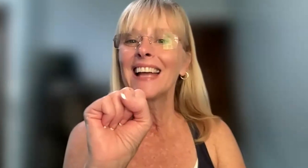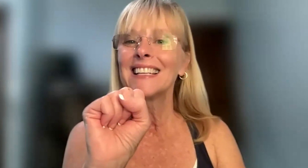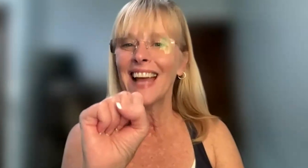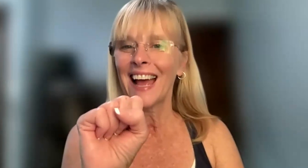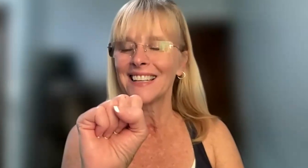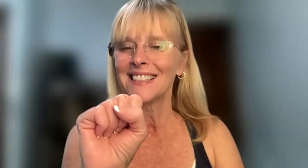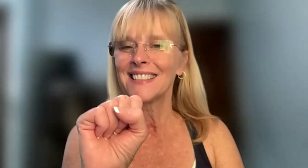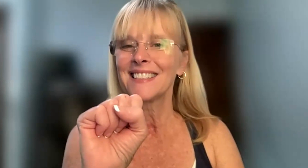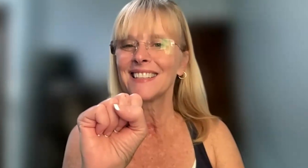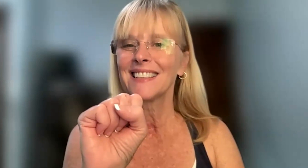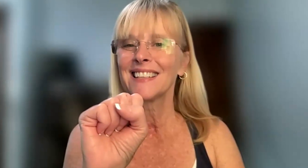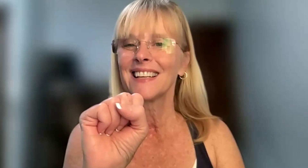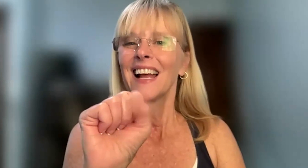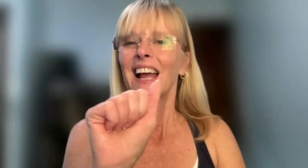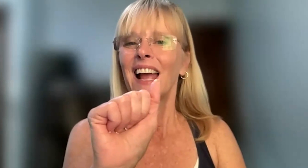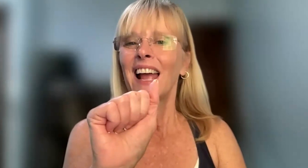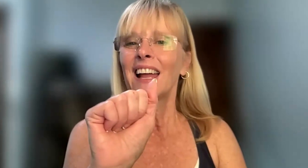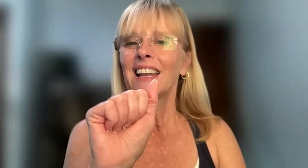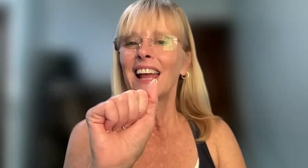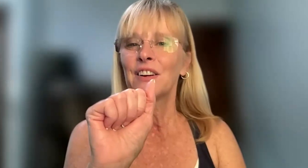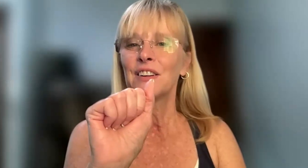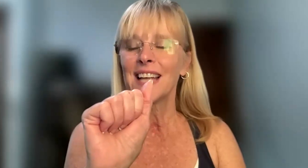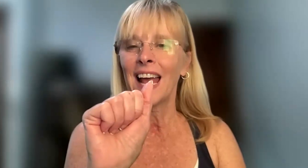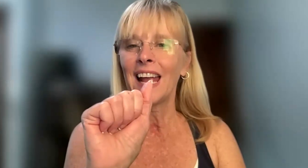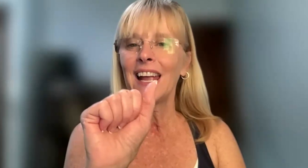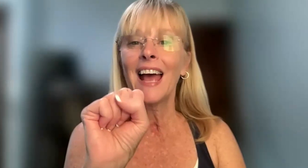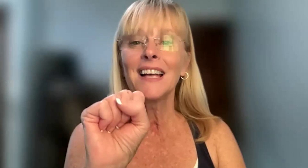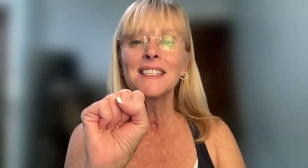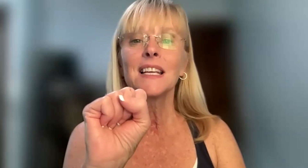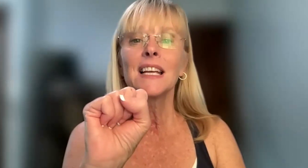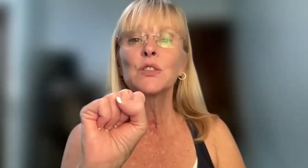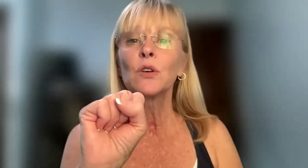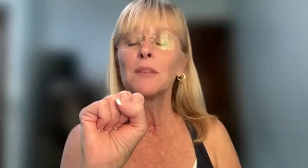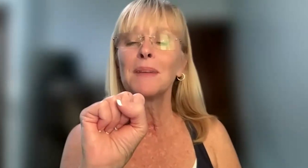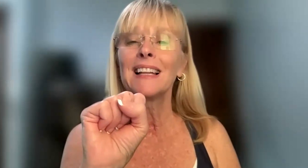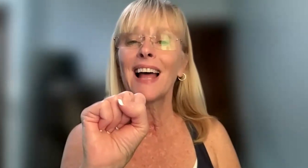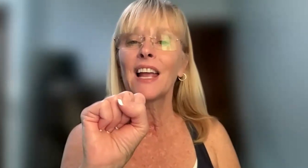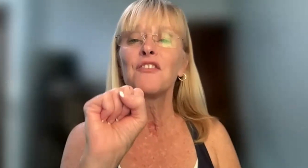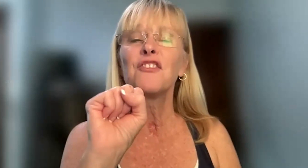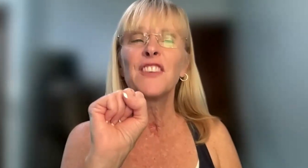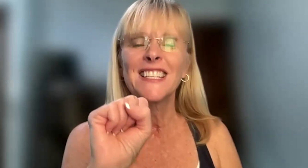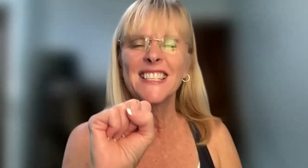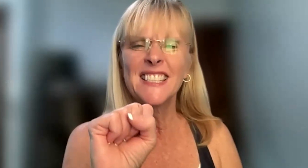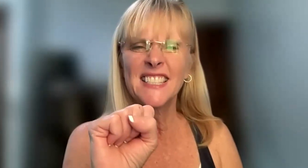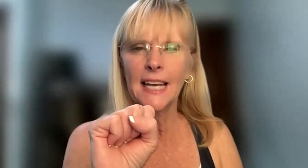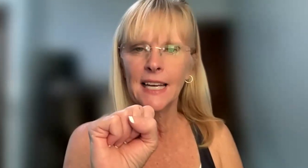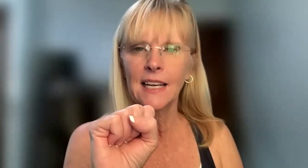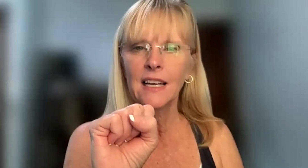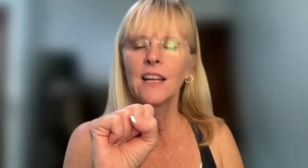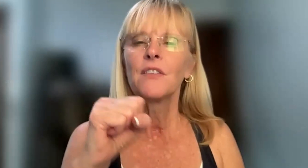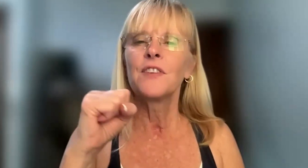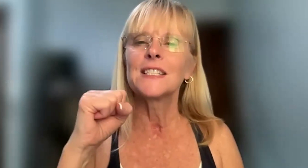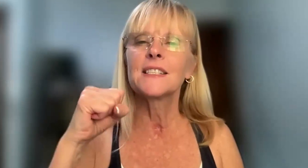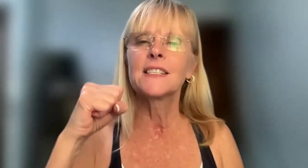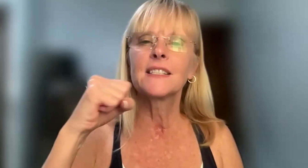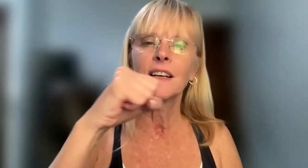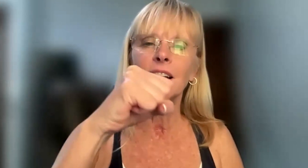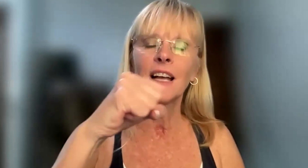and S. And here's A. S is going to be like fist. Fist, as